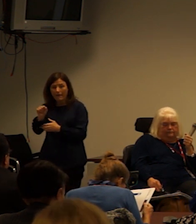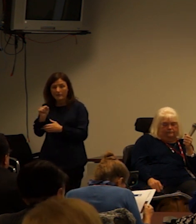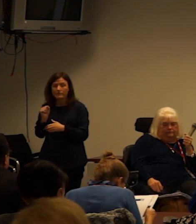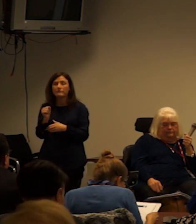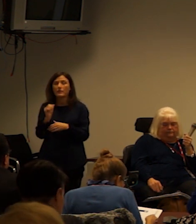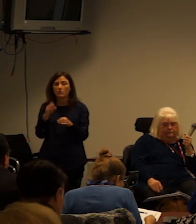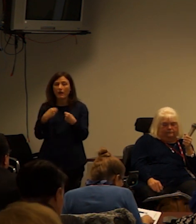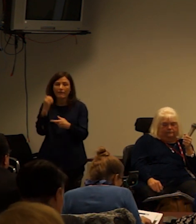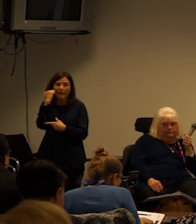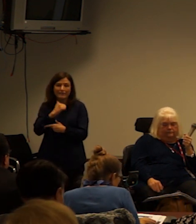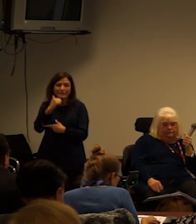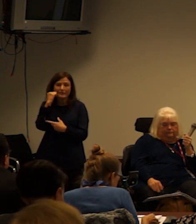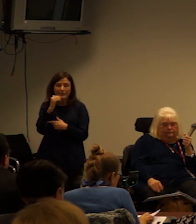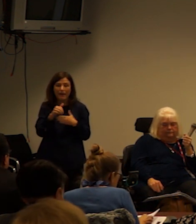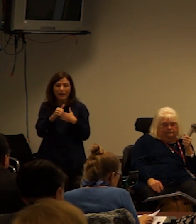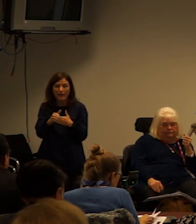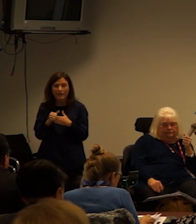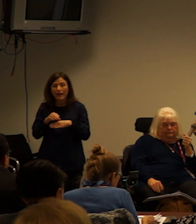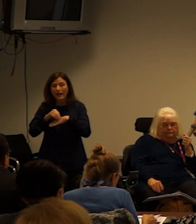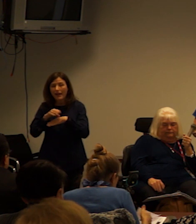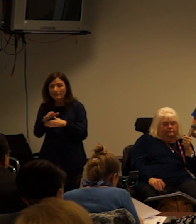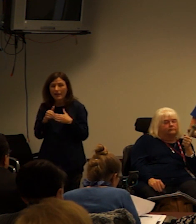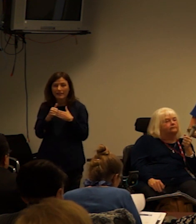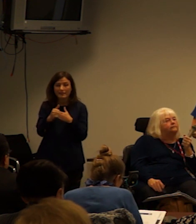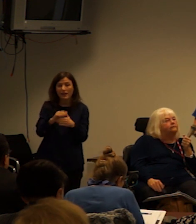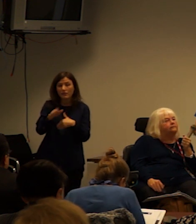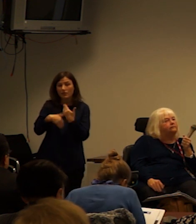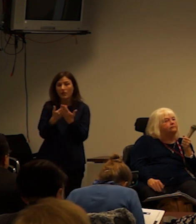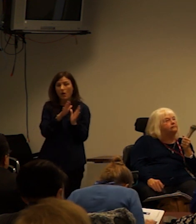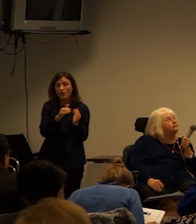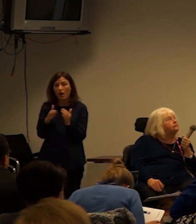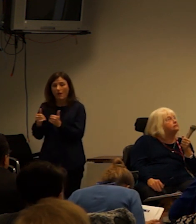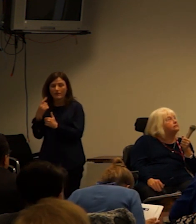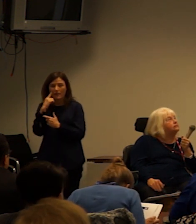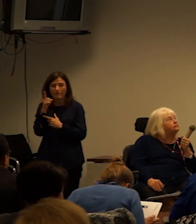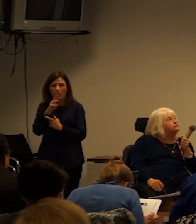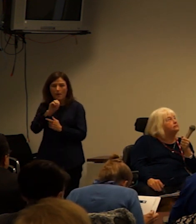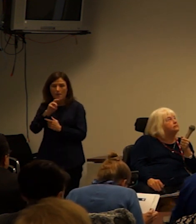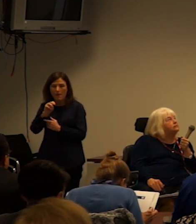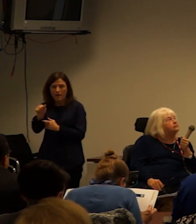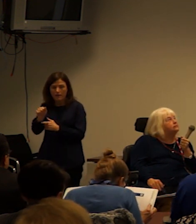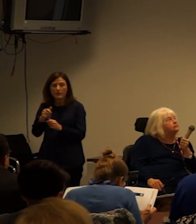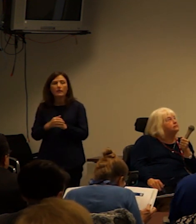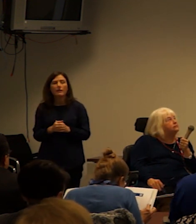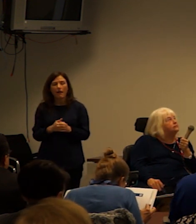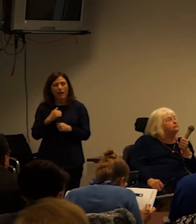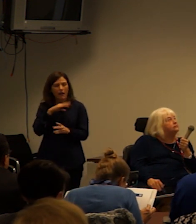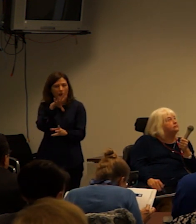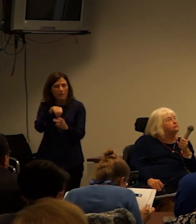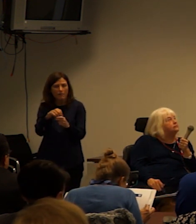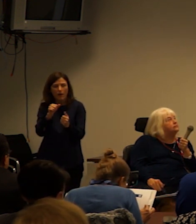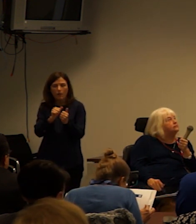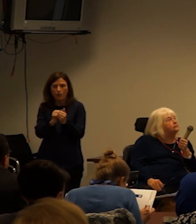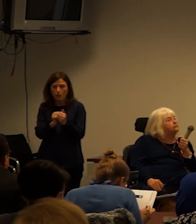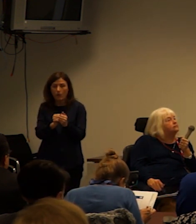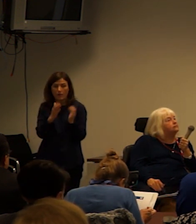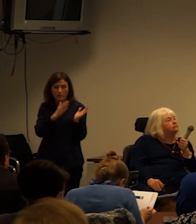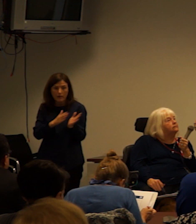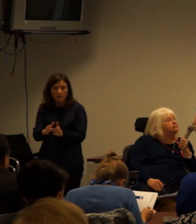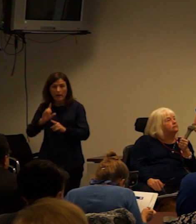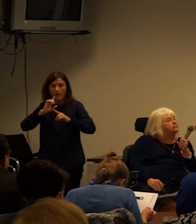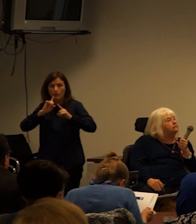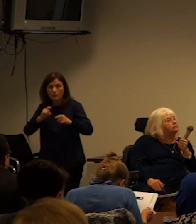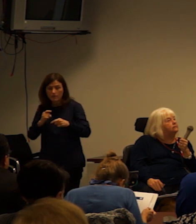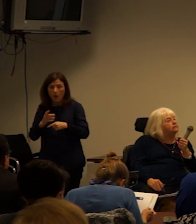leadership, advice, and guidance in all offices of MEMA. So essentially what I do is, I'm involved in preparedness,